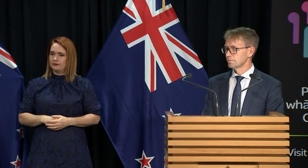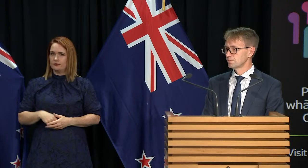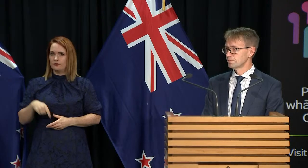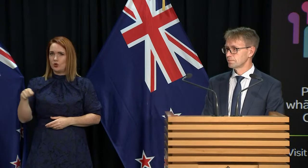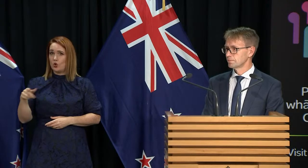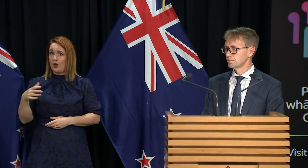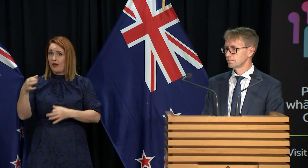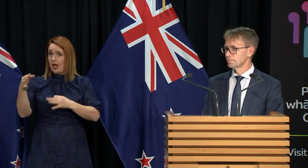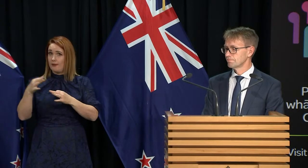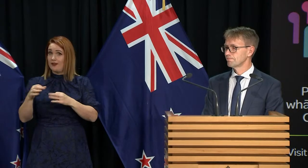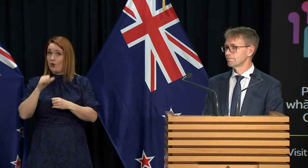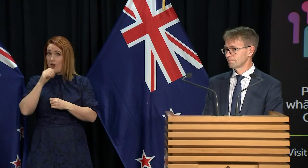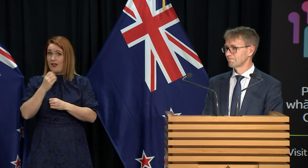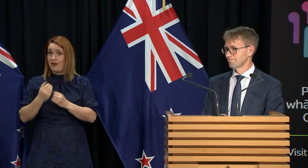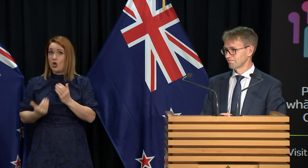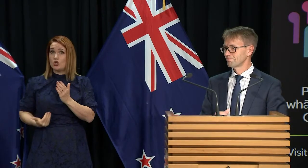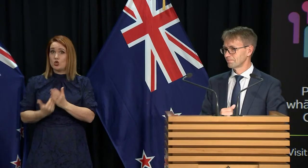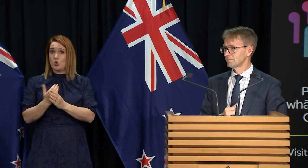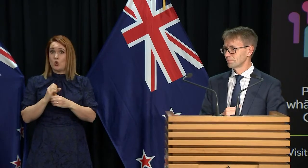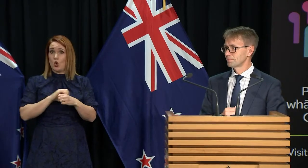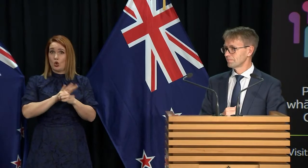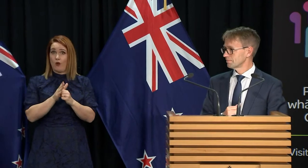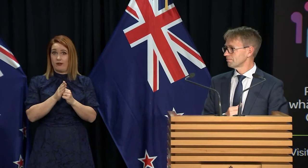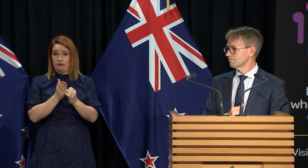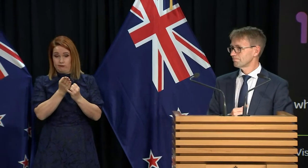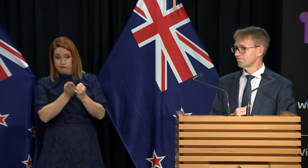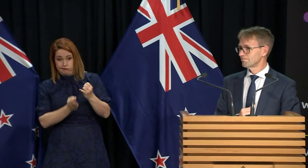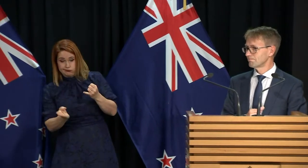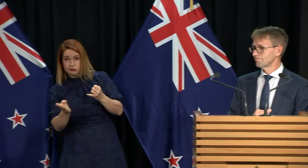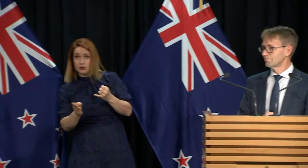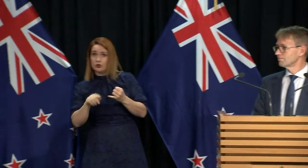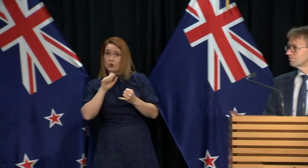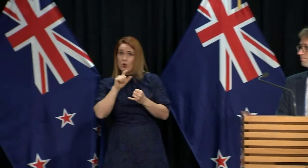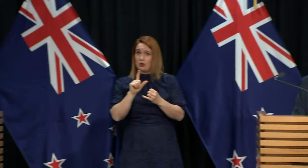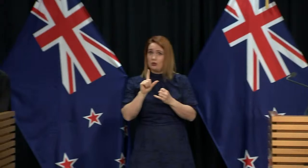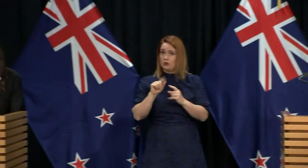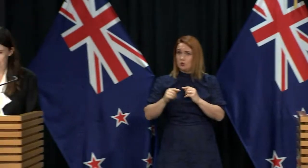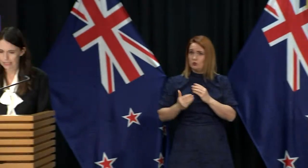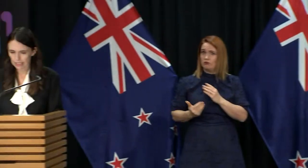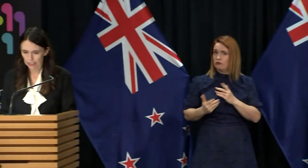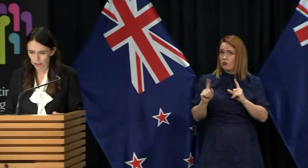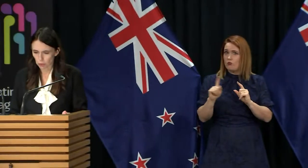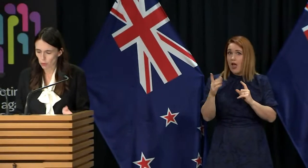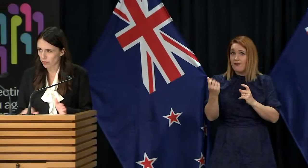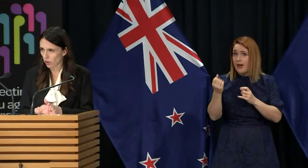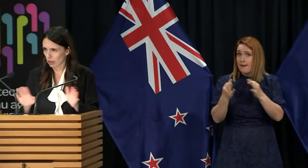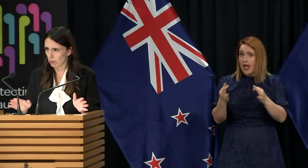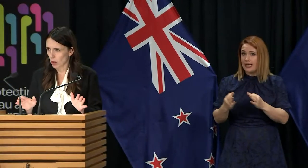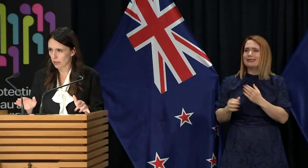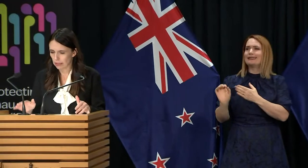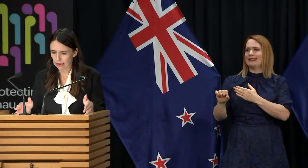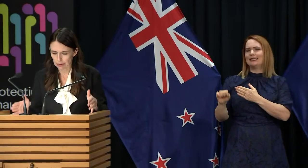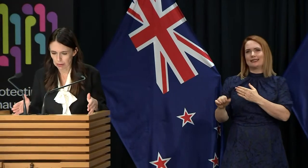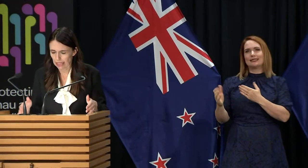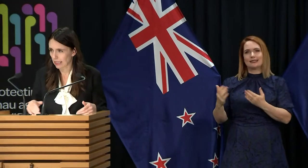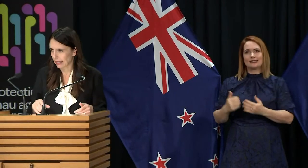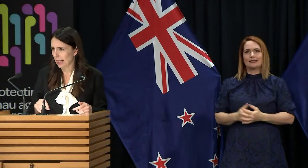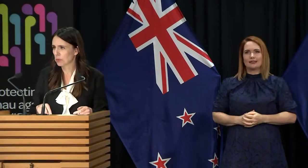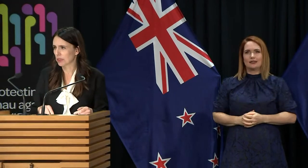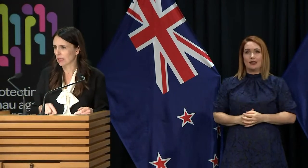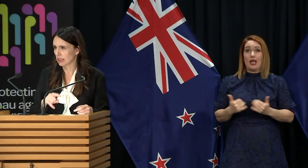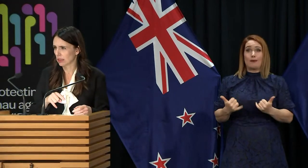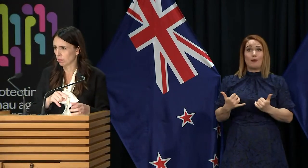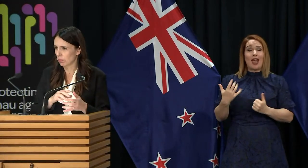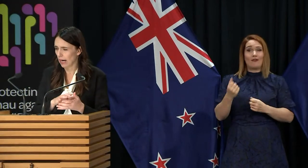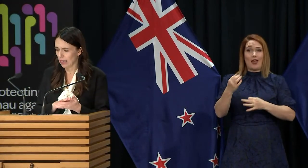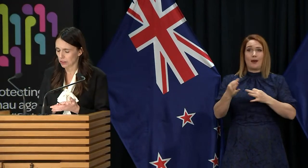plan for if there is a new variant that you'd want to impose? Yes, absolutely. In fact, you'll see that actually what we've got at the moment is a plan that